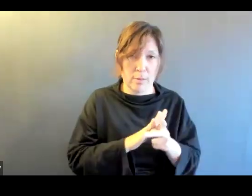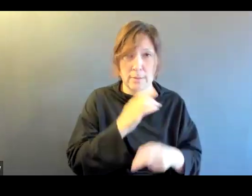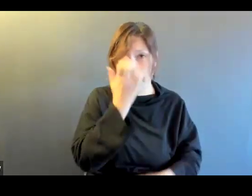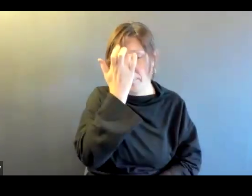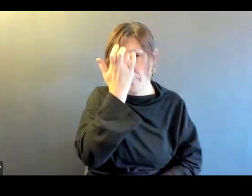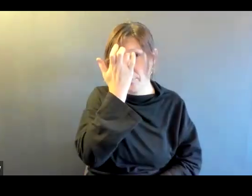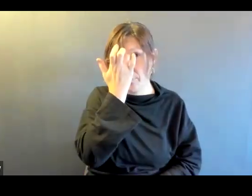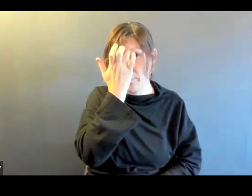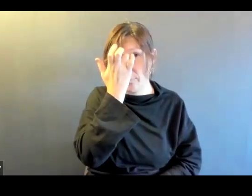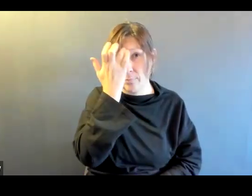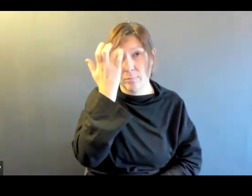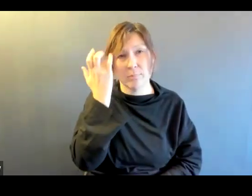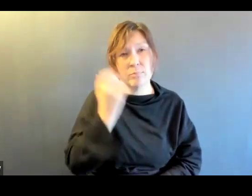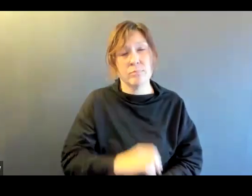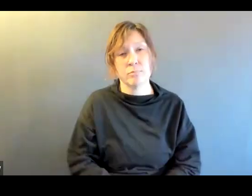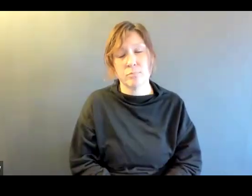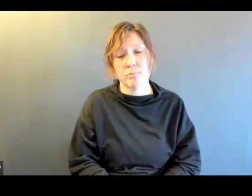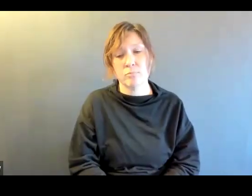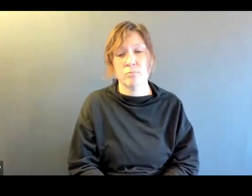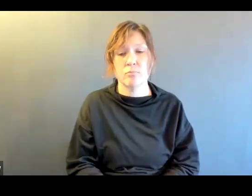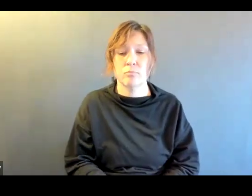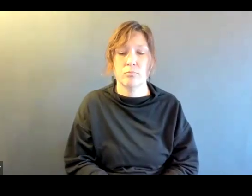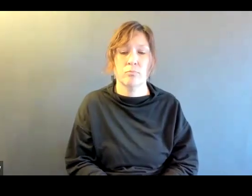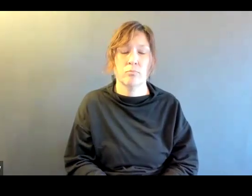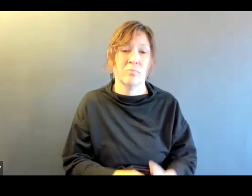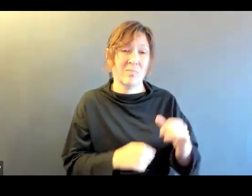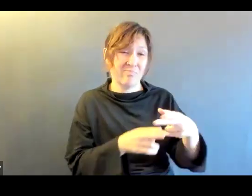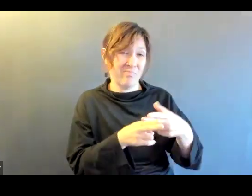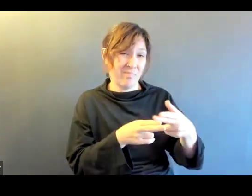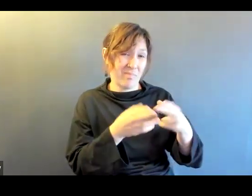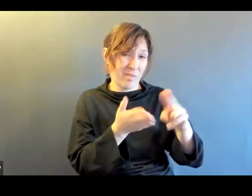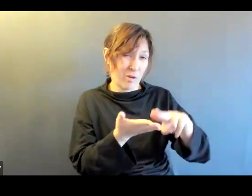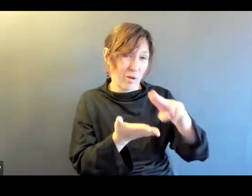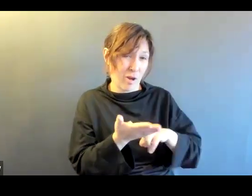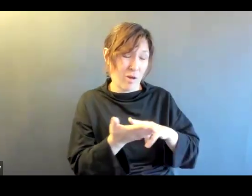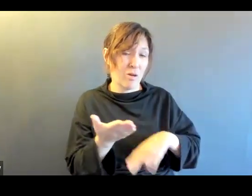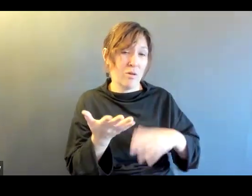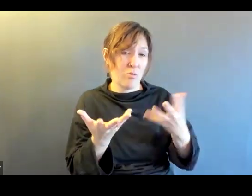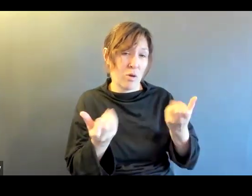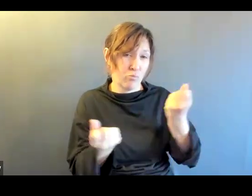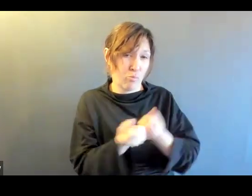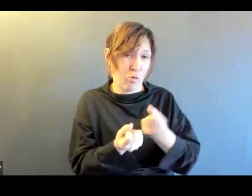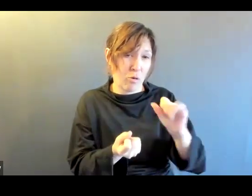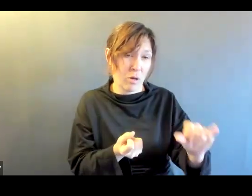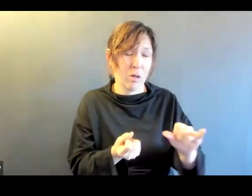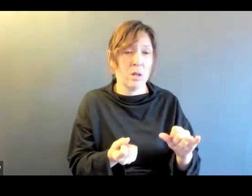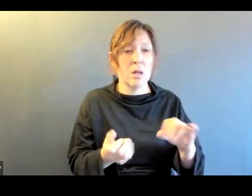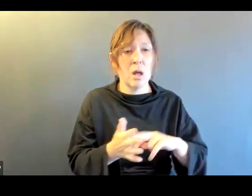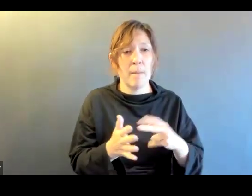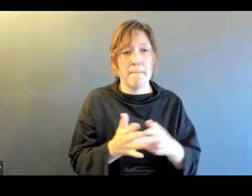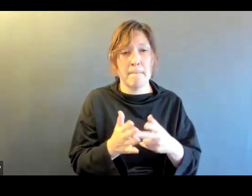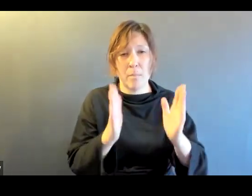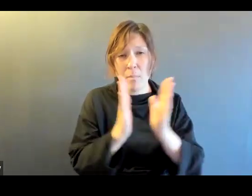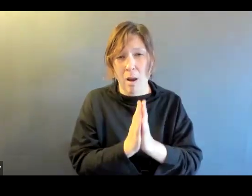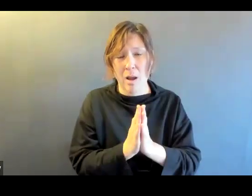In order to support the contract as tentatively agreed upon, we are also recommending and